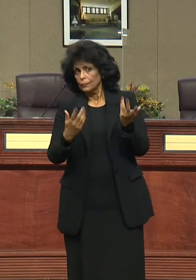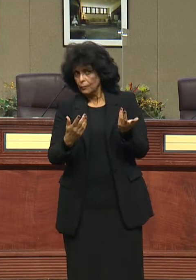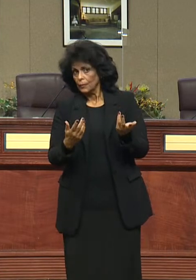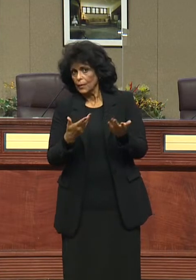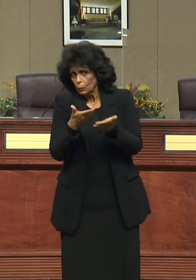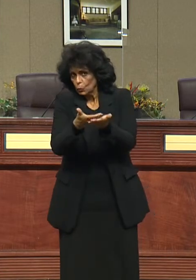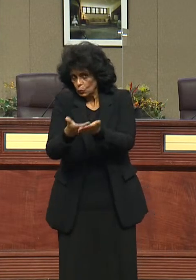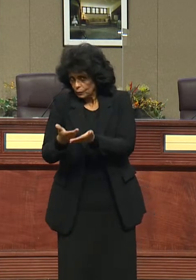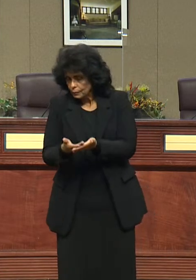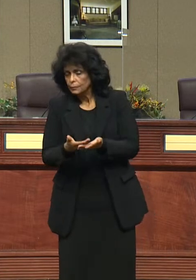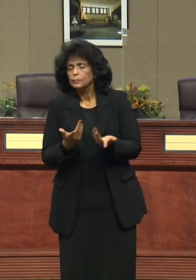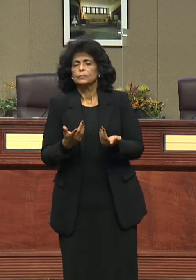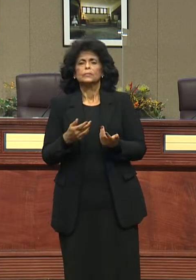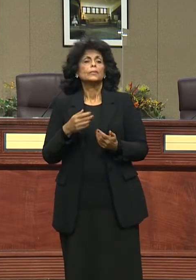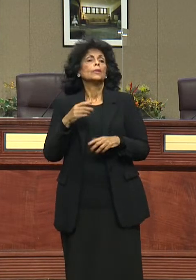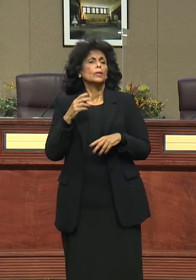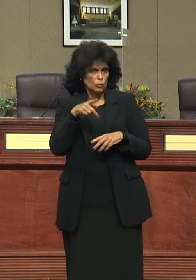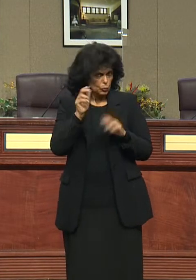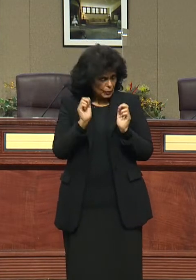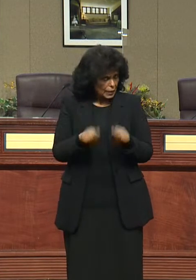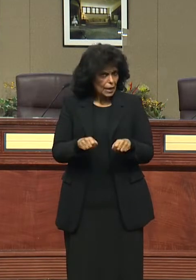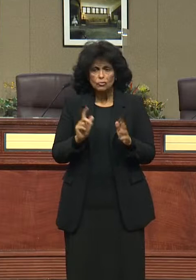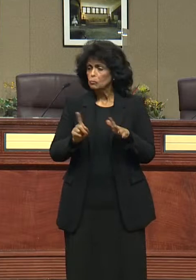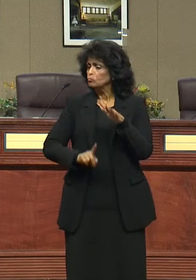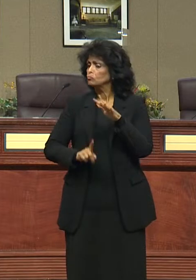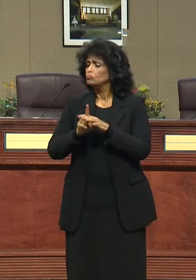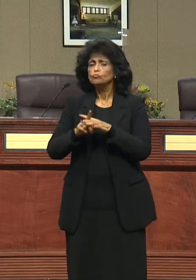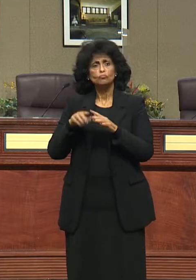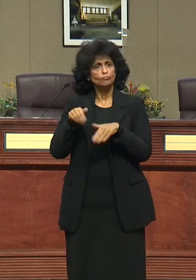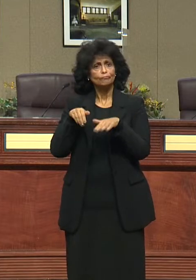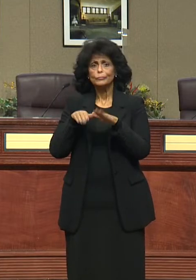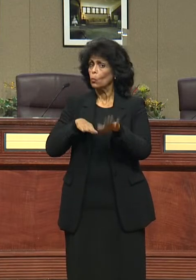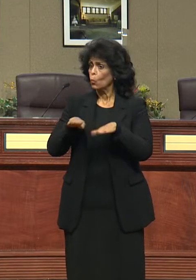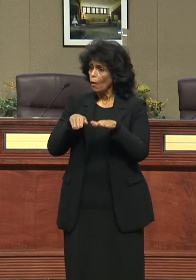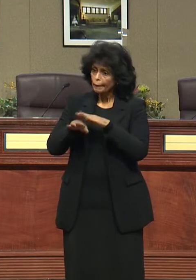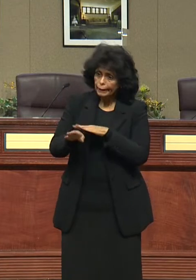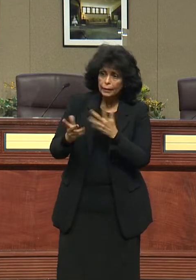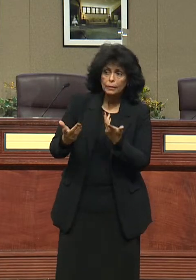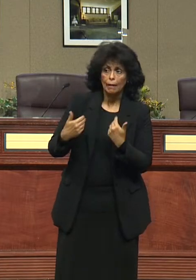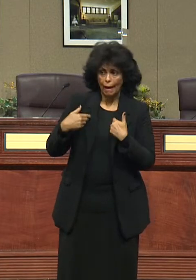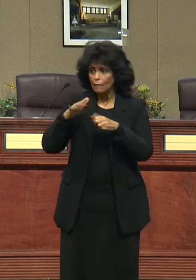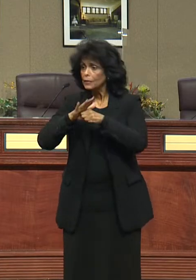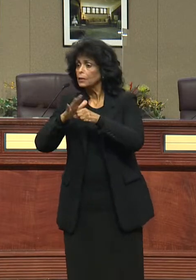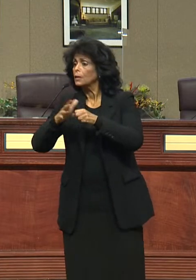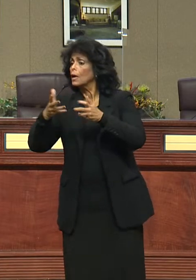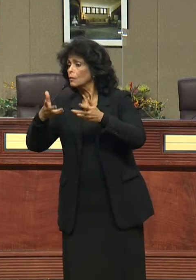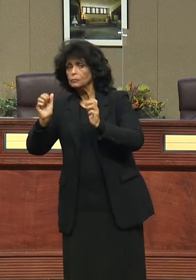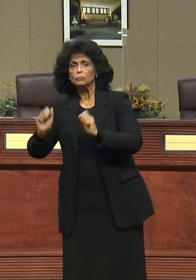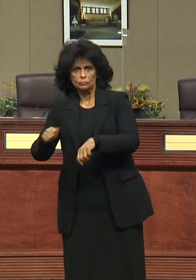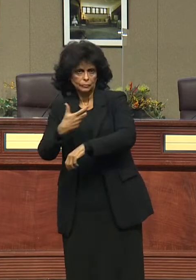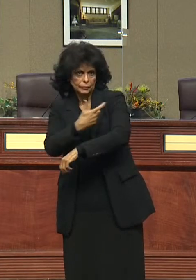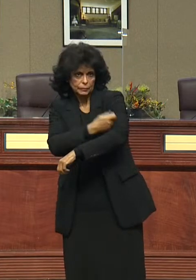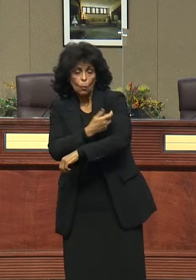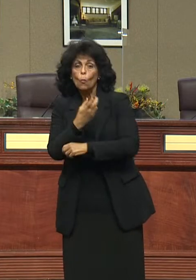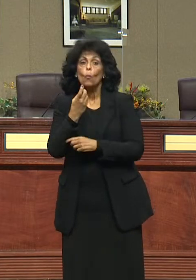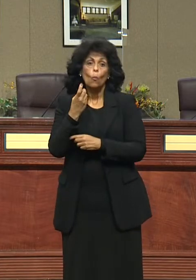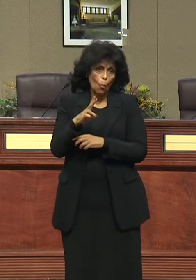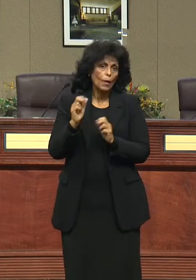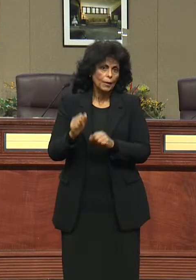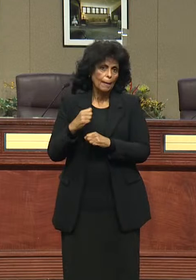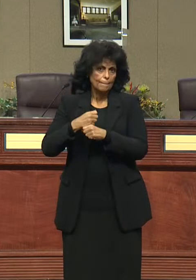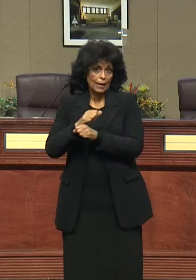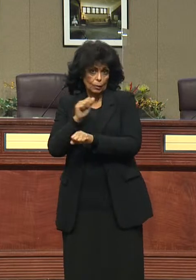be available for walk-ins or by appointment as the supply will allow. appointments are not necessary